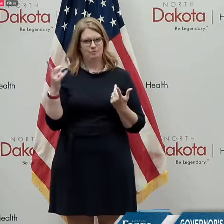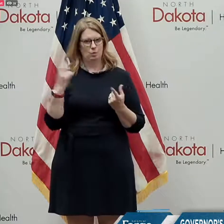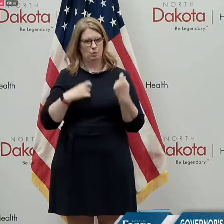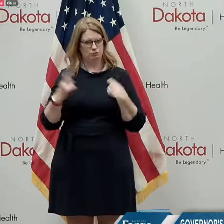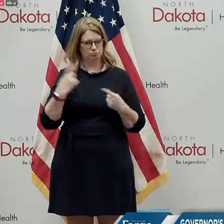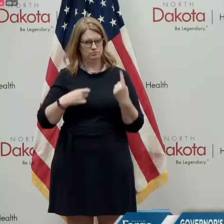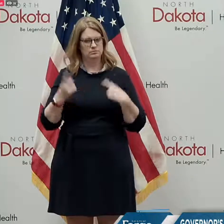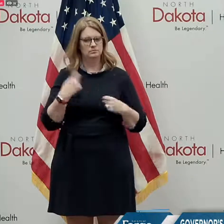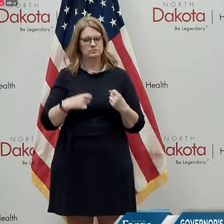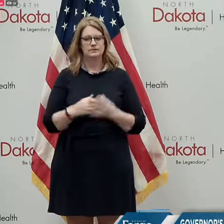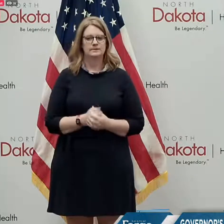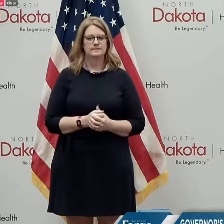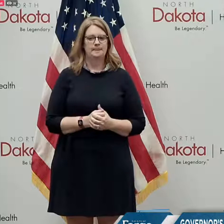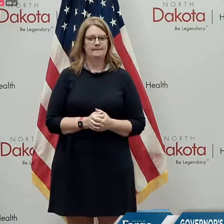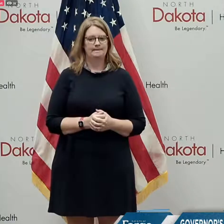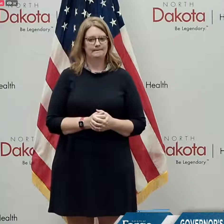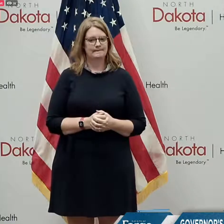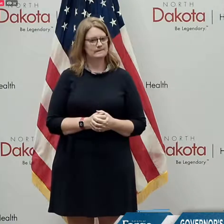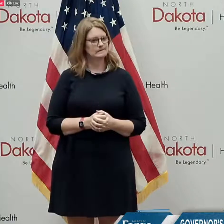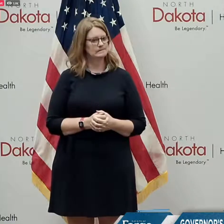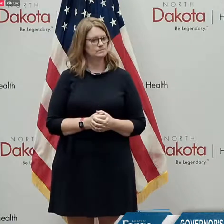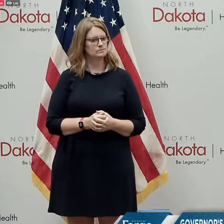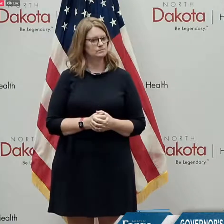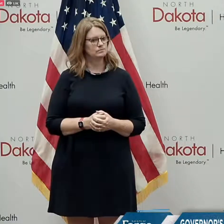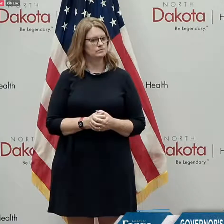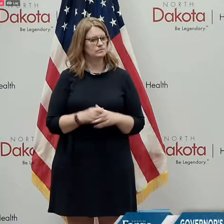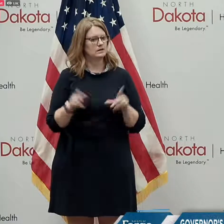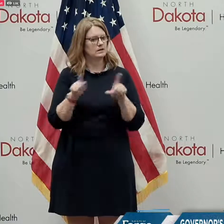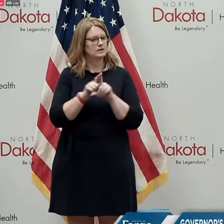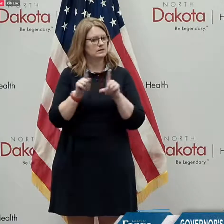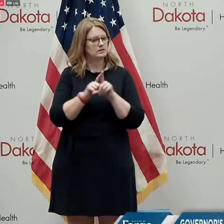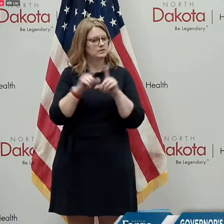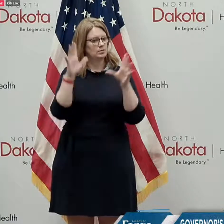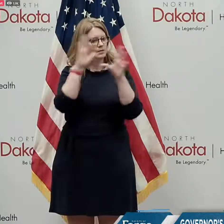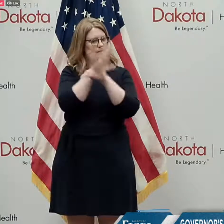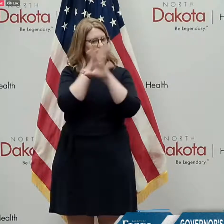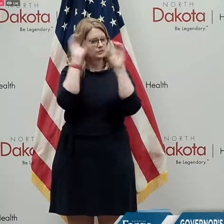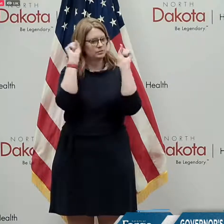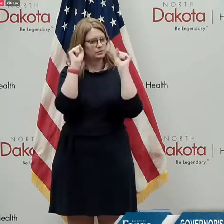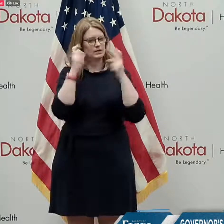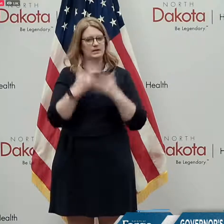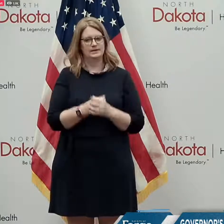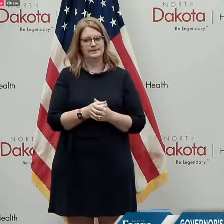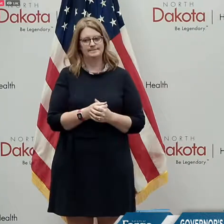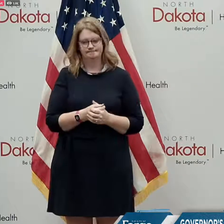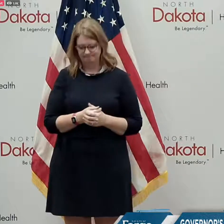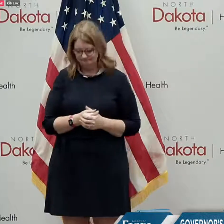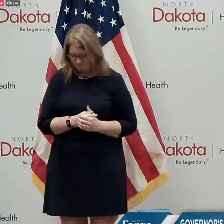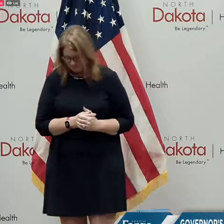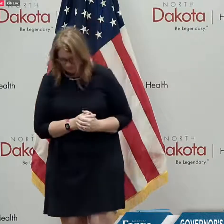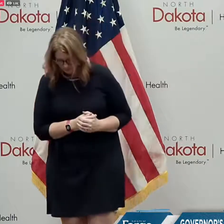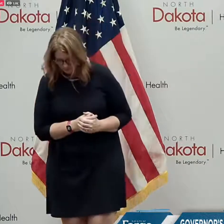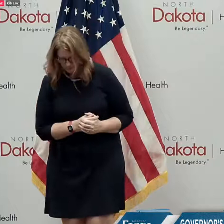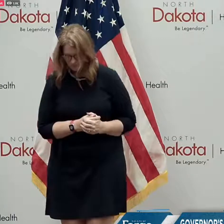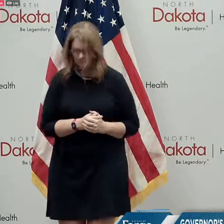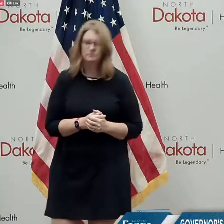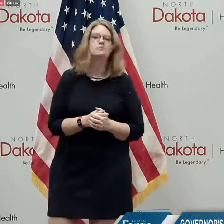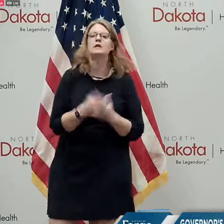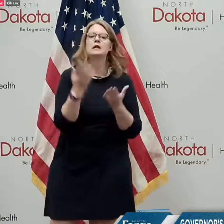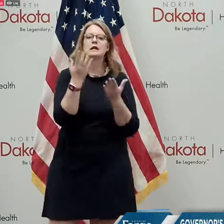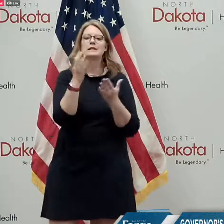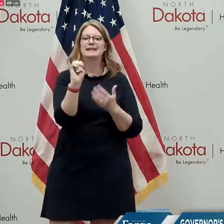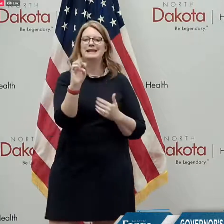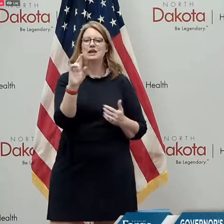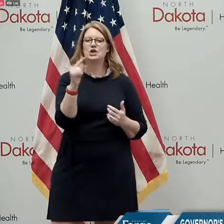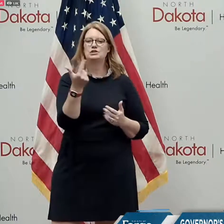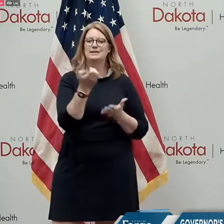questions afterwards, as will the superintendent and Vern. Next topic is Economic Resiliency Grant